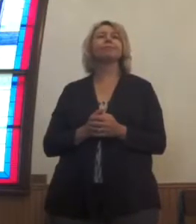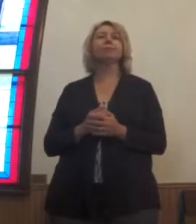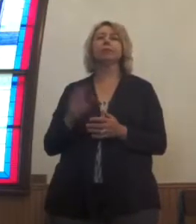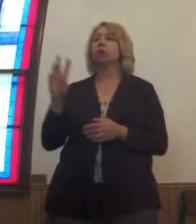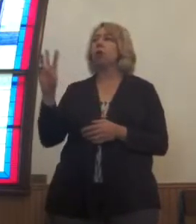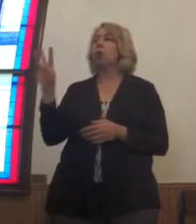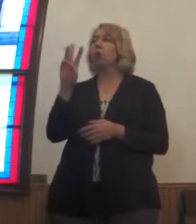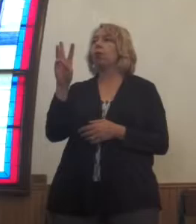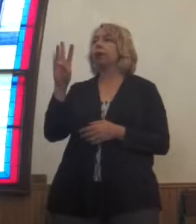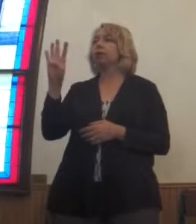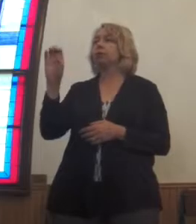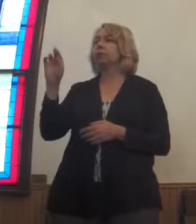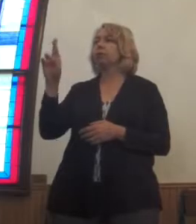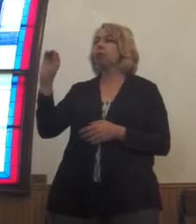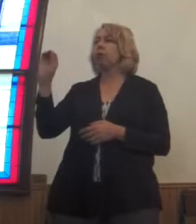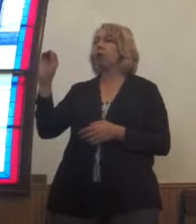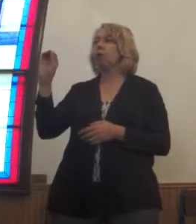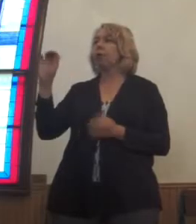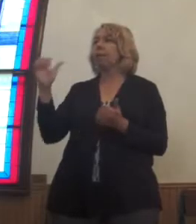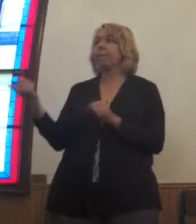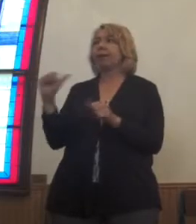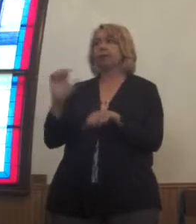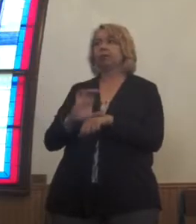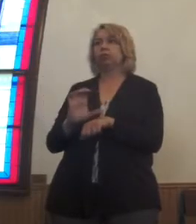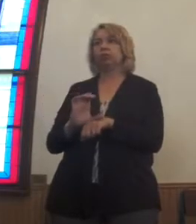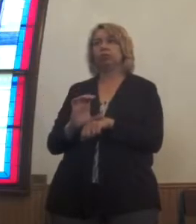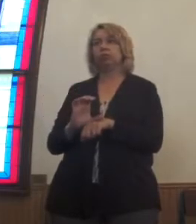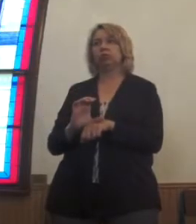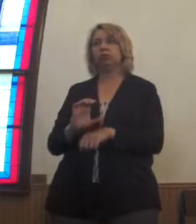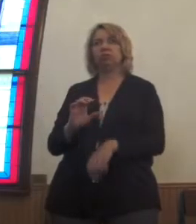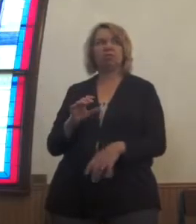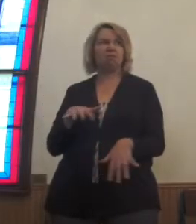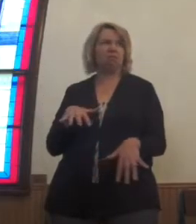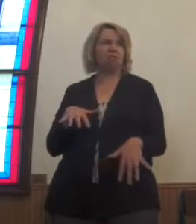Westboro Baptist Church. Right. Think about it.